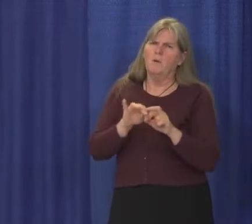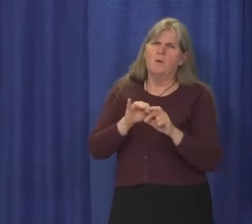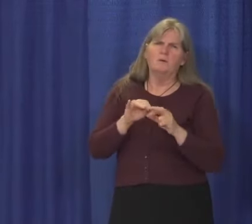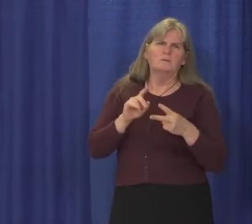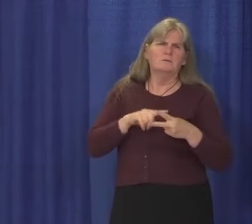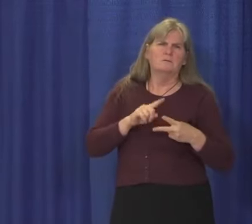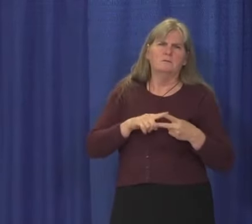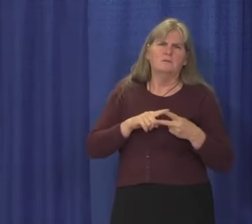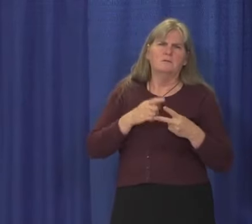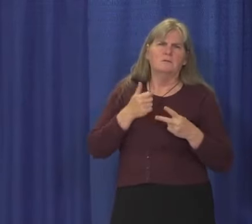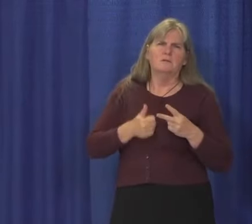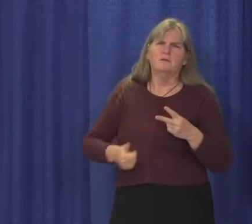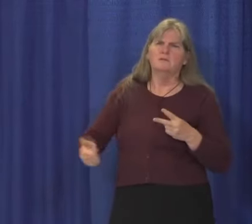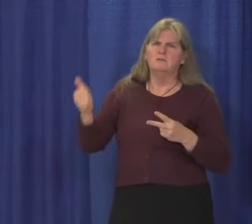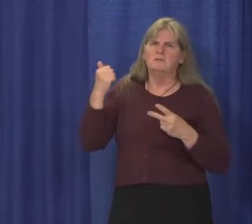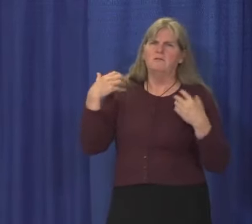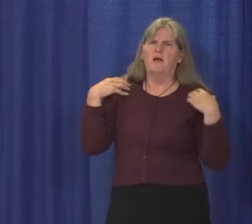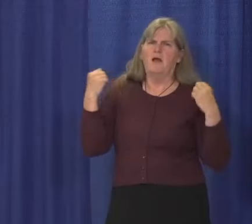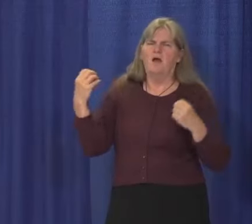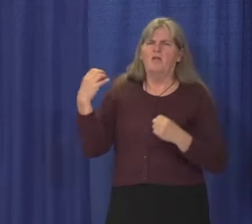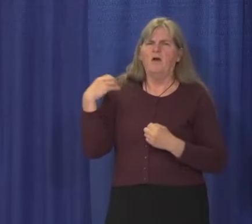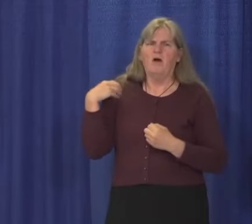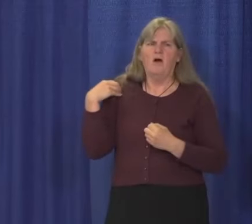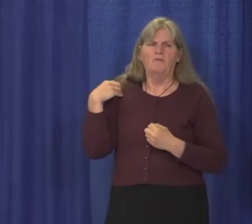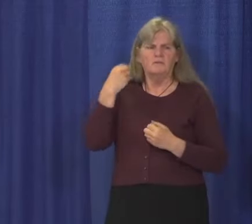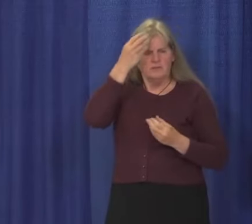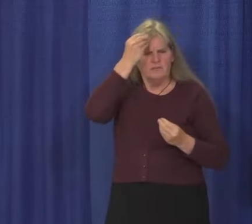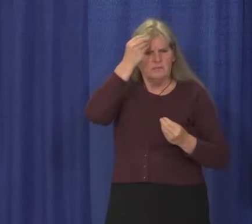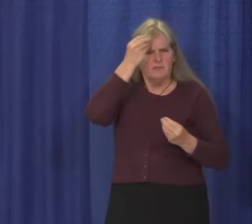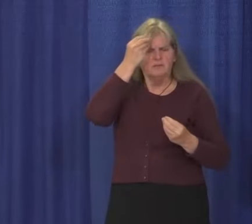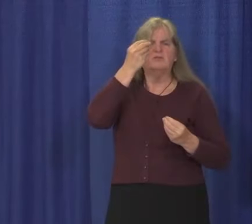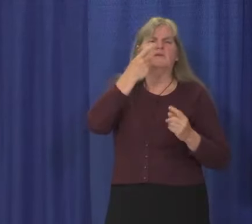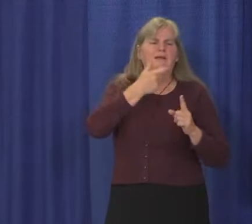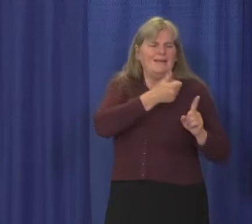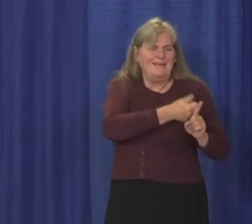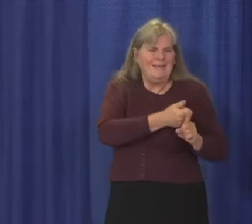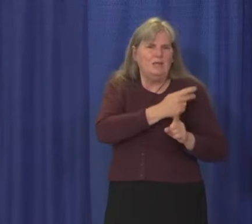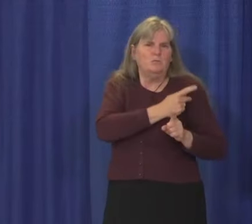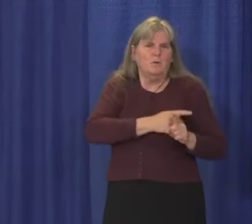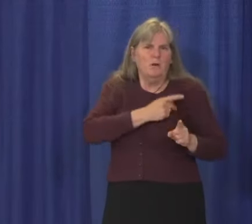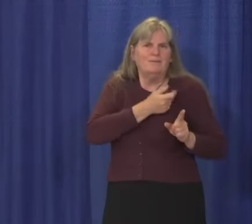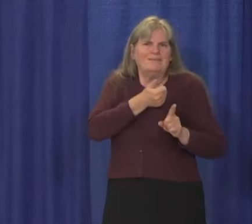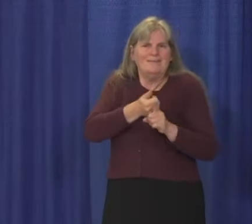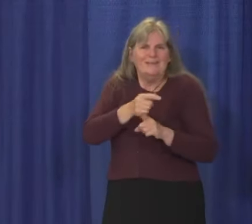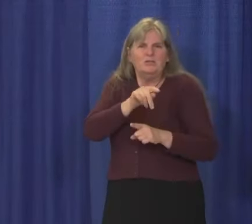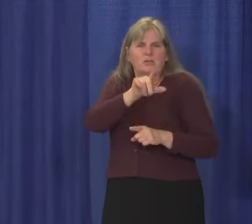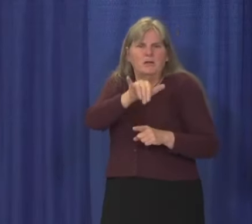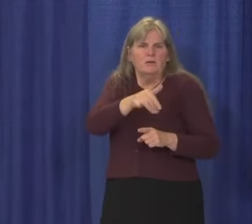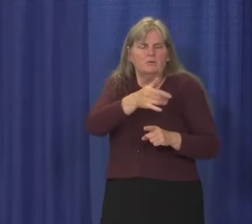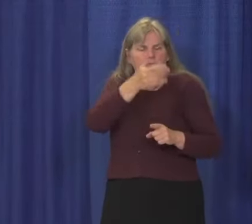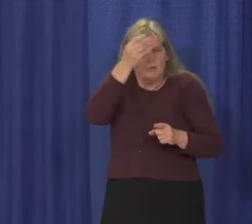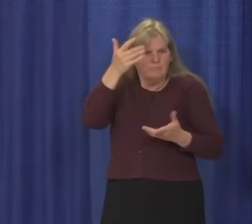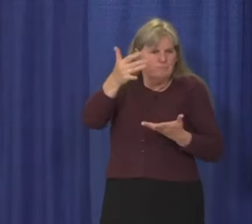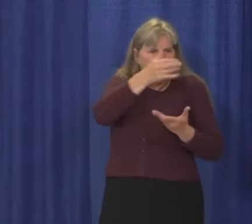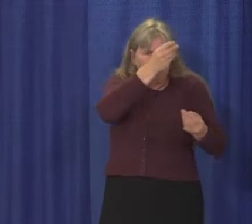And I think that we're going to, we'll see what happens tomorrow as far as the information from the federal